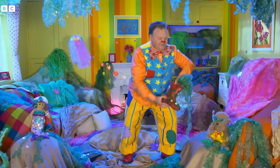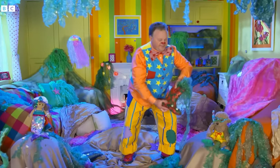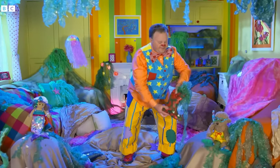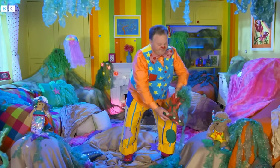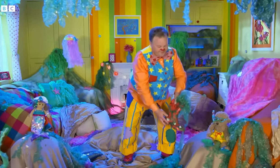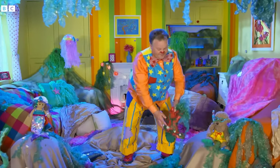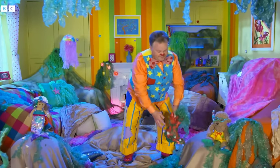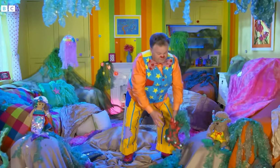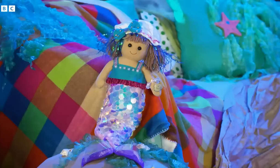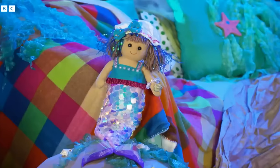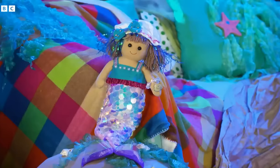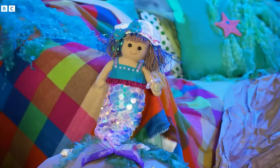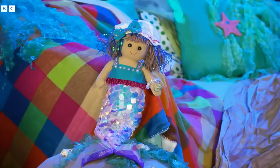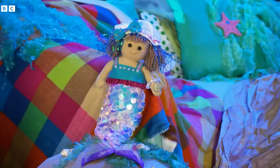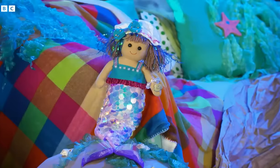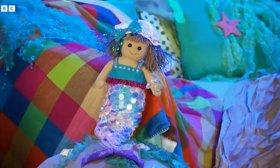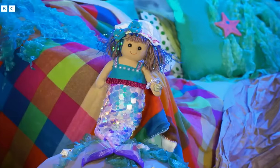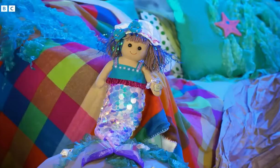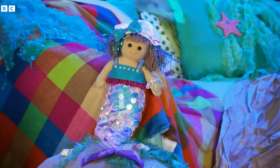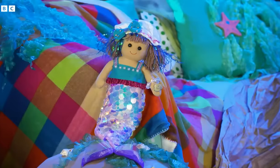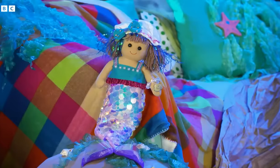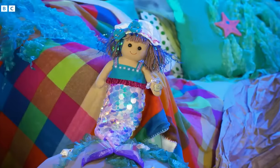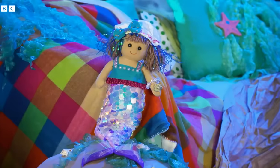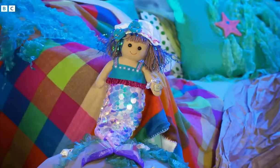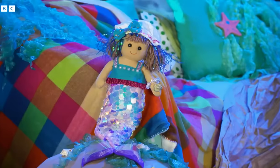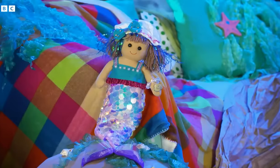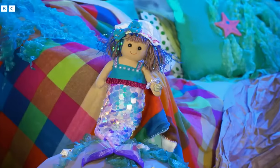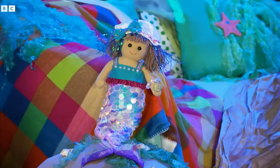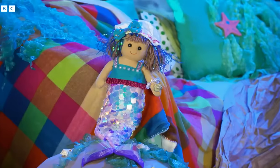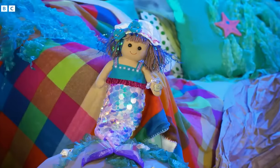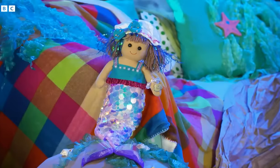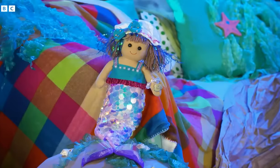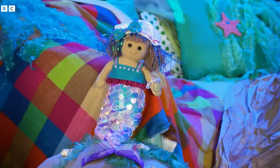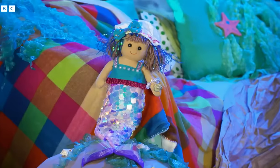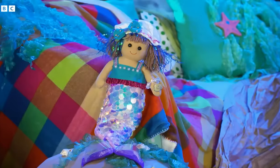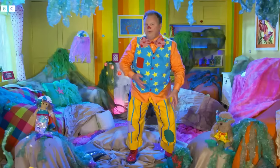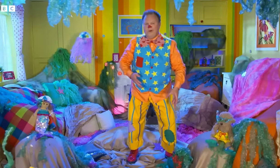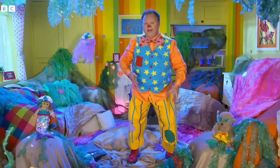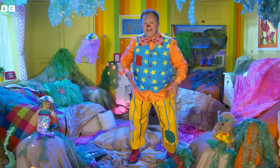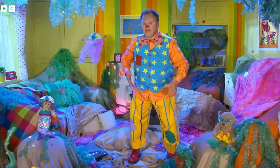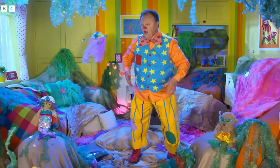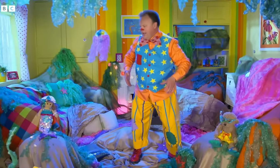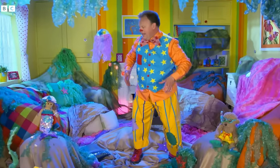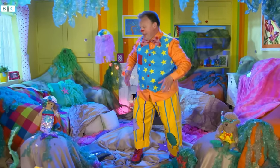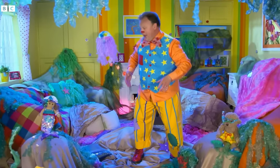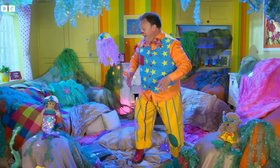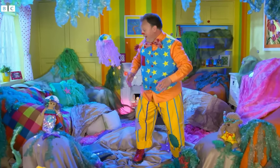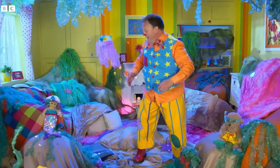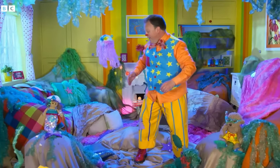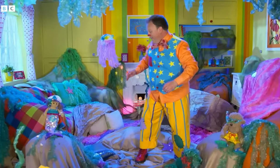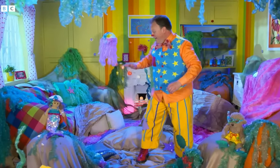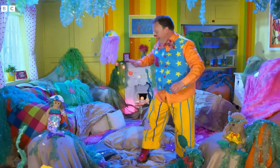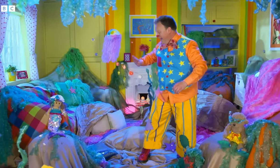Mr. Tumble! I think Polly Dolly has found some underwater treasure. Polly Dolly? Oh,